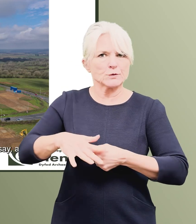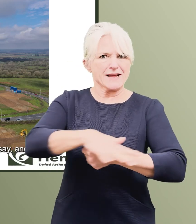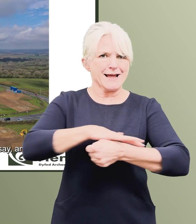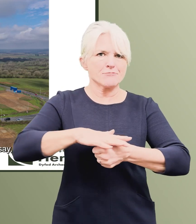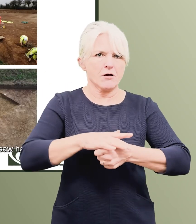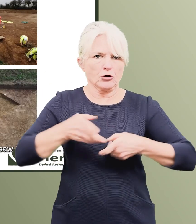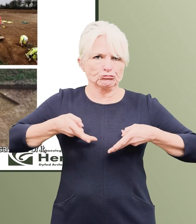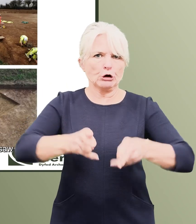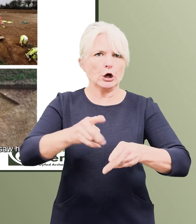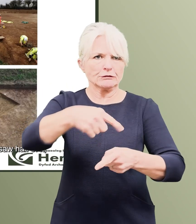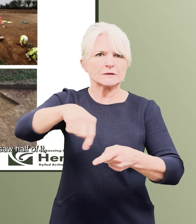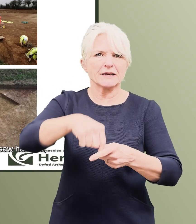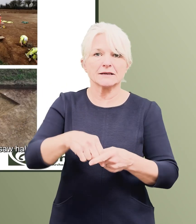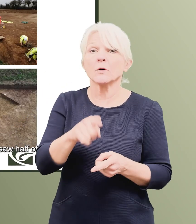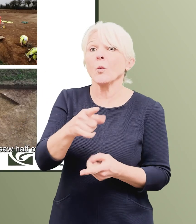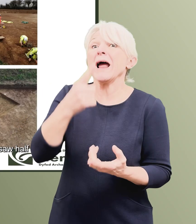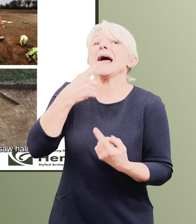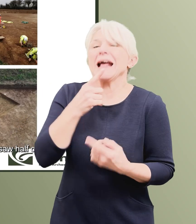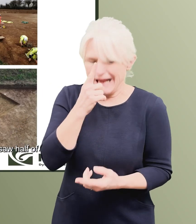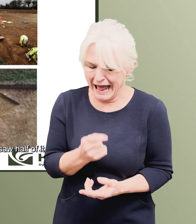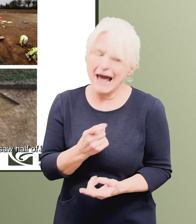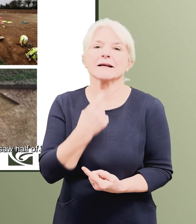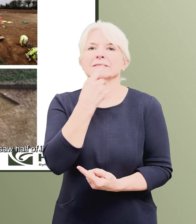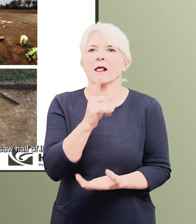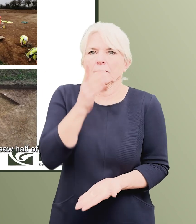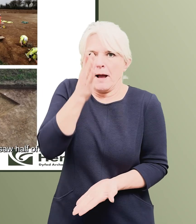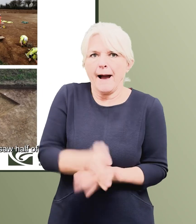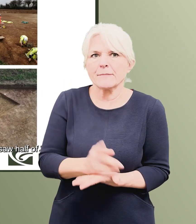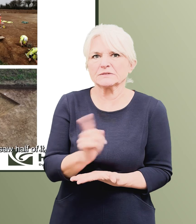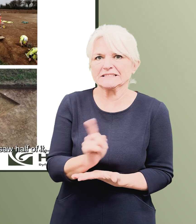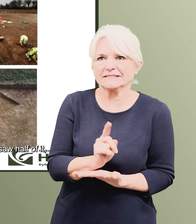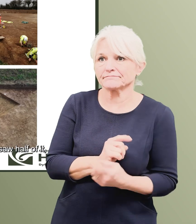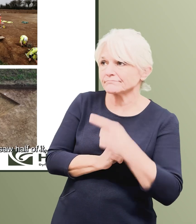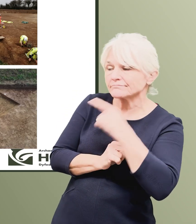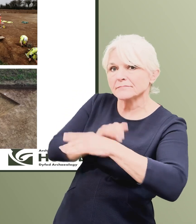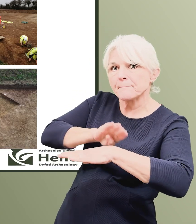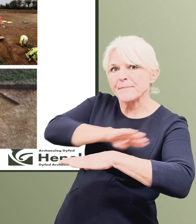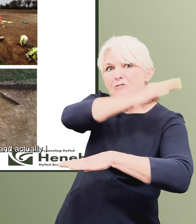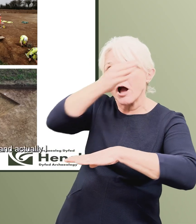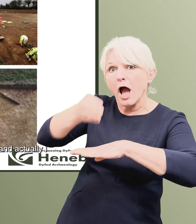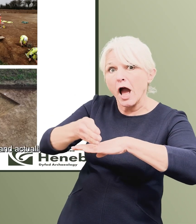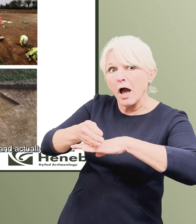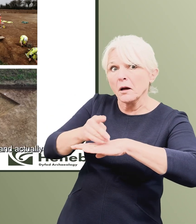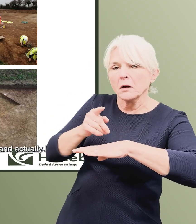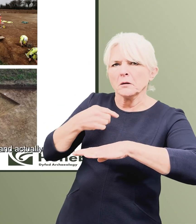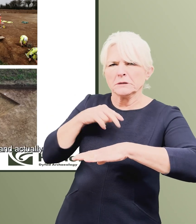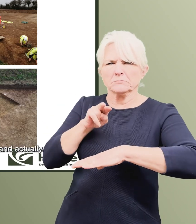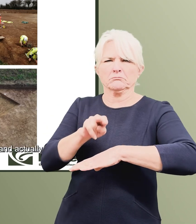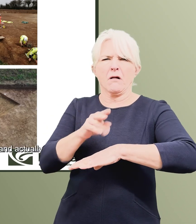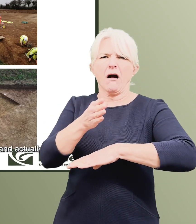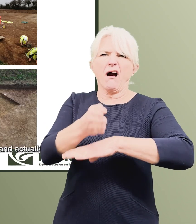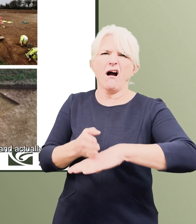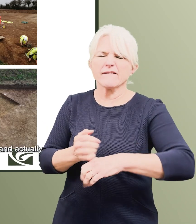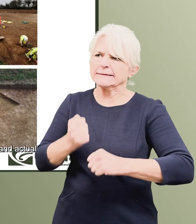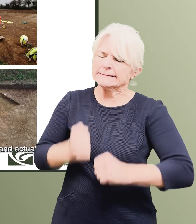that barrow that led us there in the first place. We only saw half of it, much to my frustration. Everyone desperately wanted to go the other